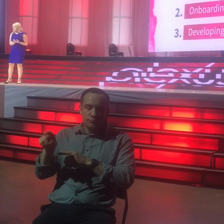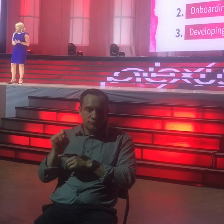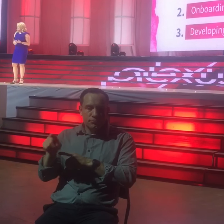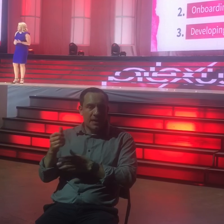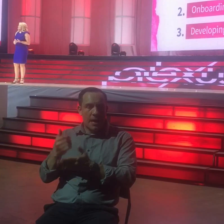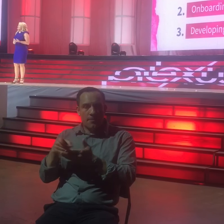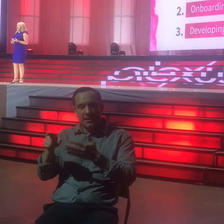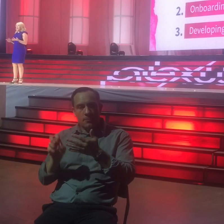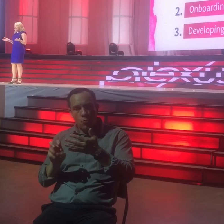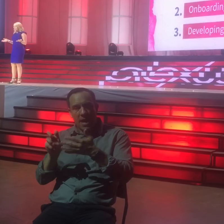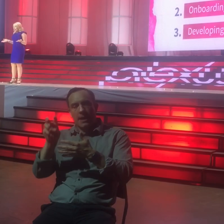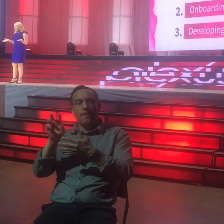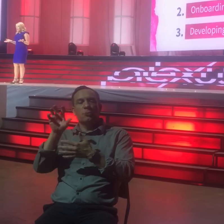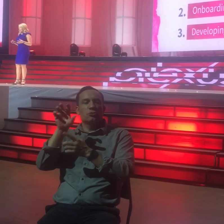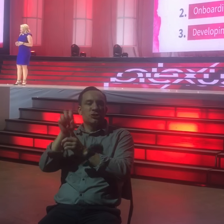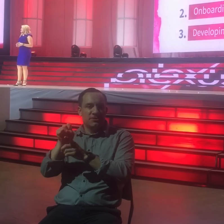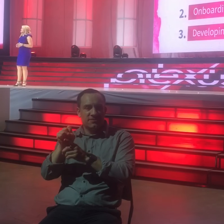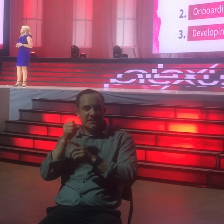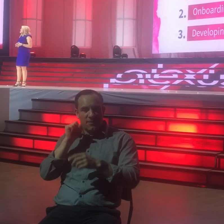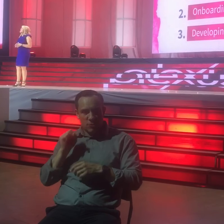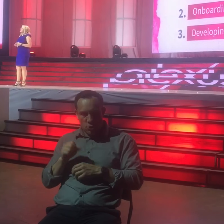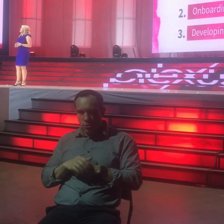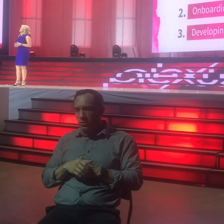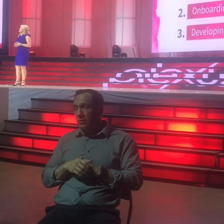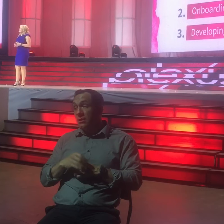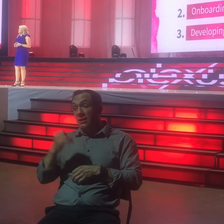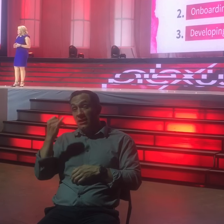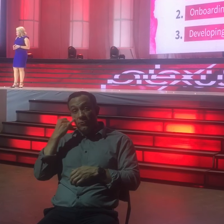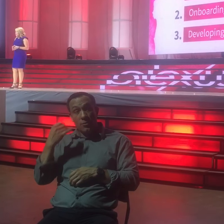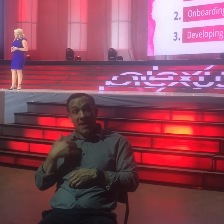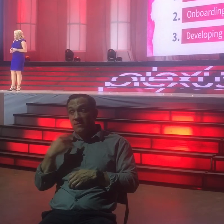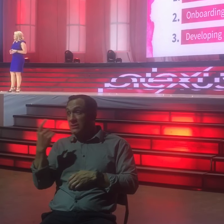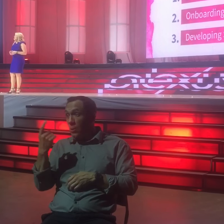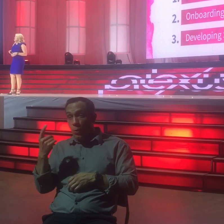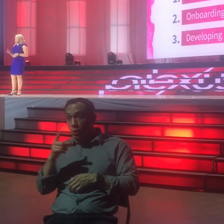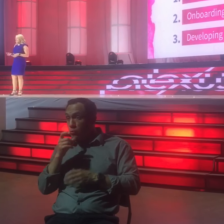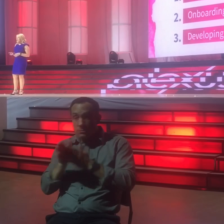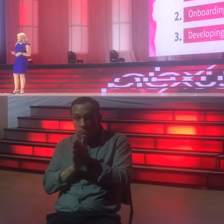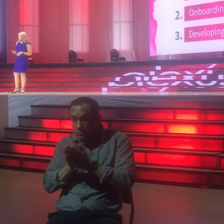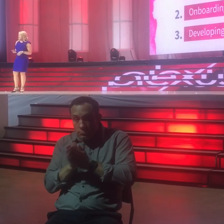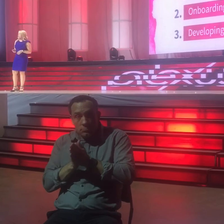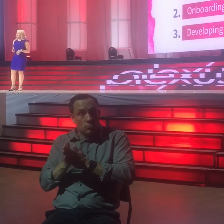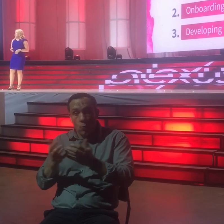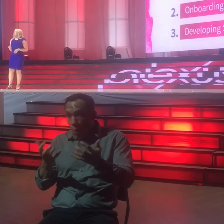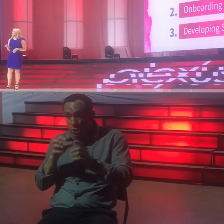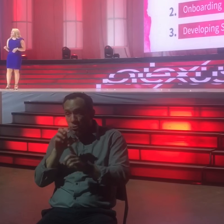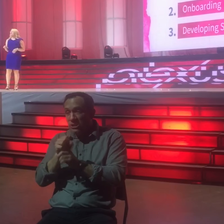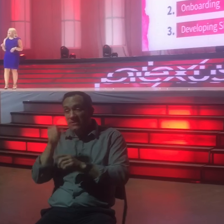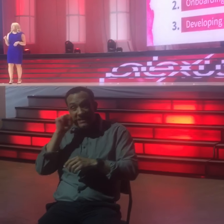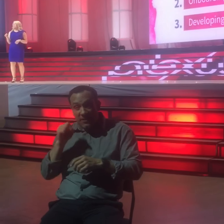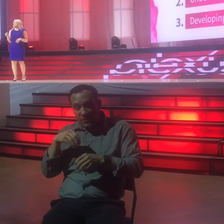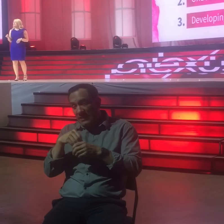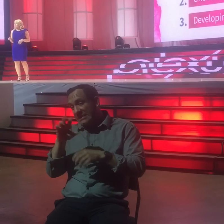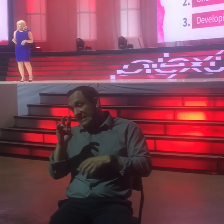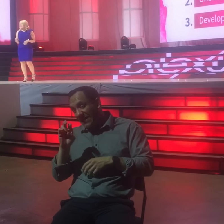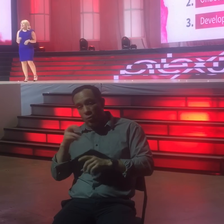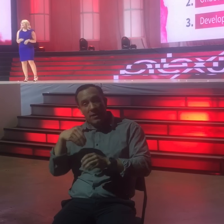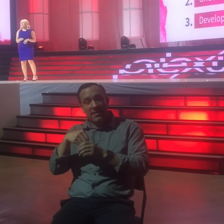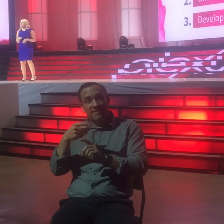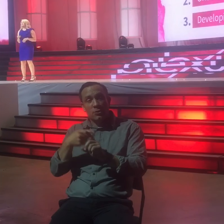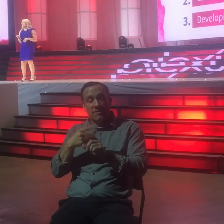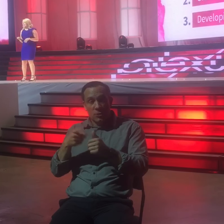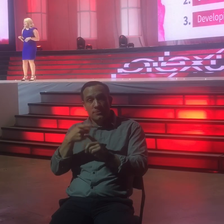Silver. If you have a new rock star who you know wants to get to Silver in 7 or Silver in their first month, there will be tracks